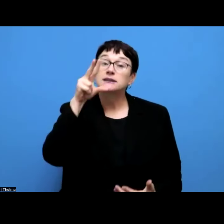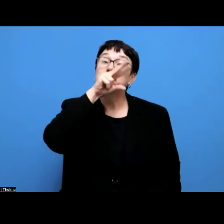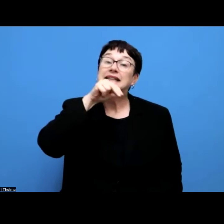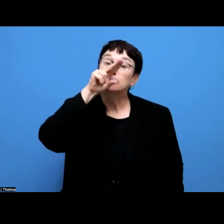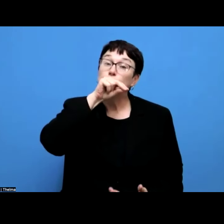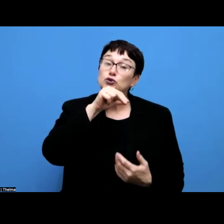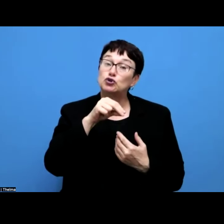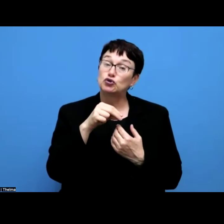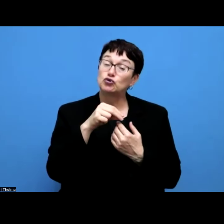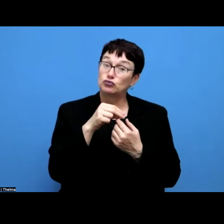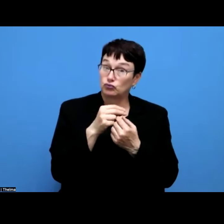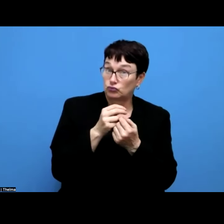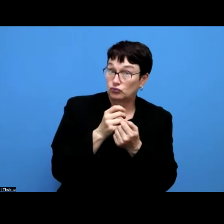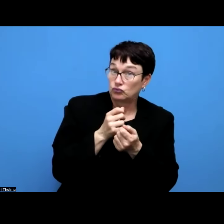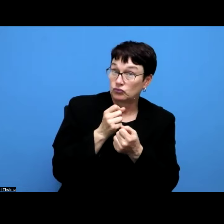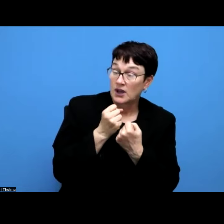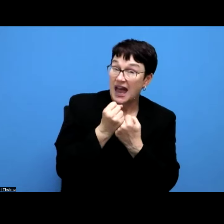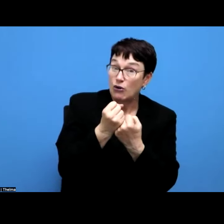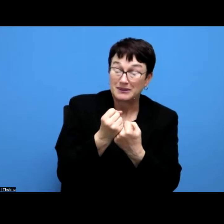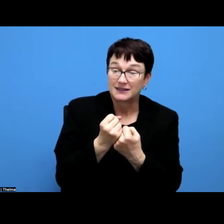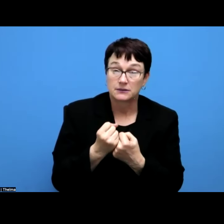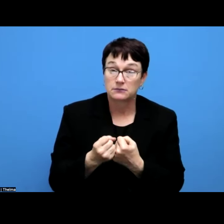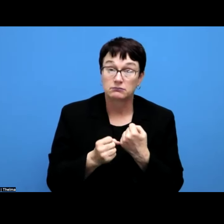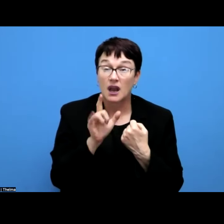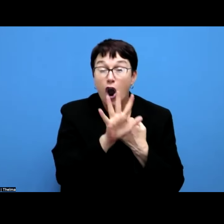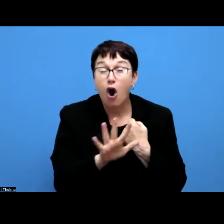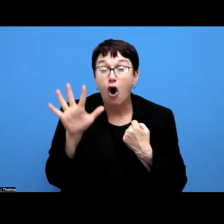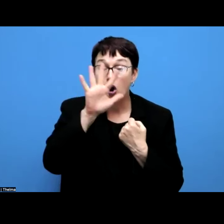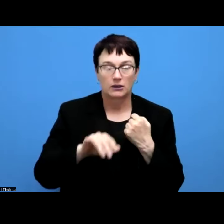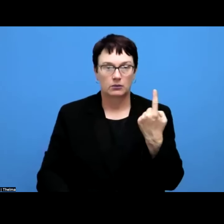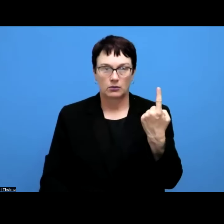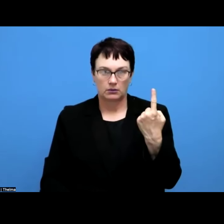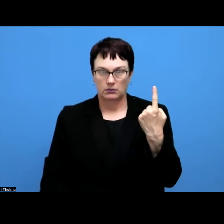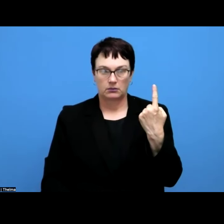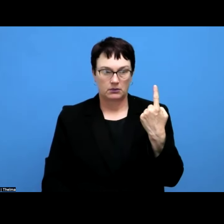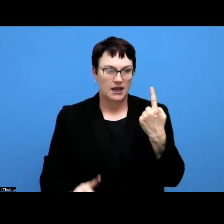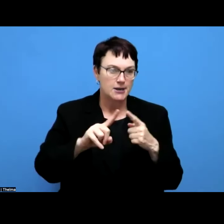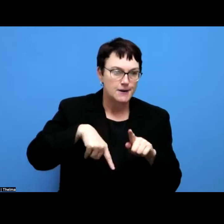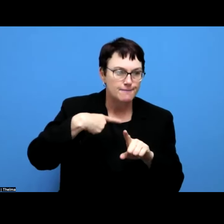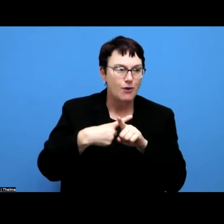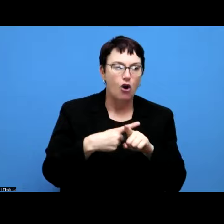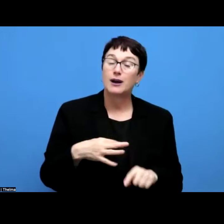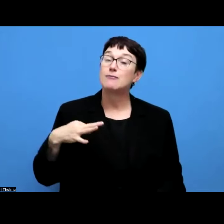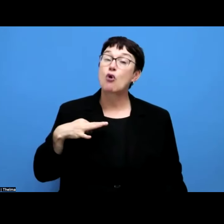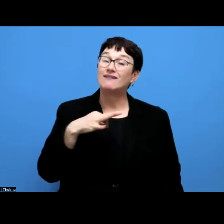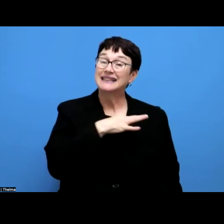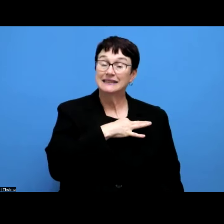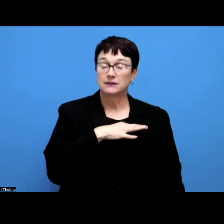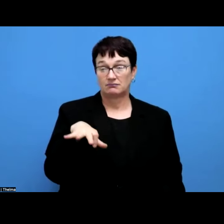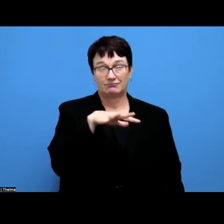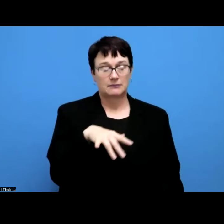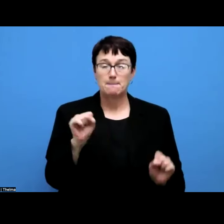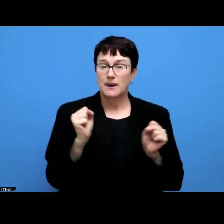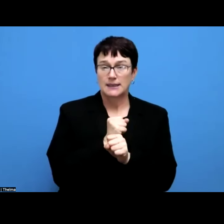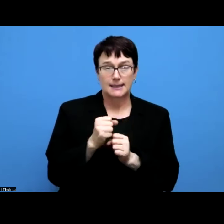expensive. And we saw a similar pattern even in higher income countries. A respondent from Ireland